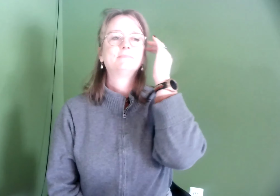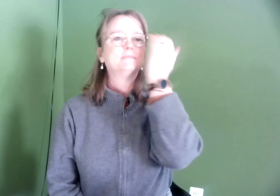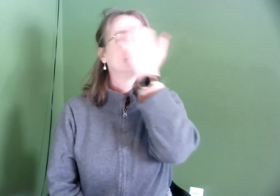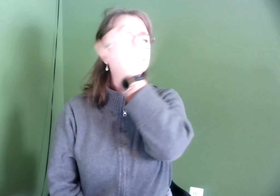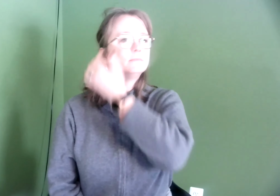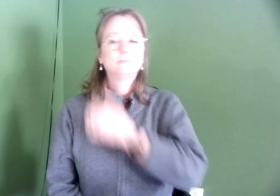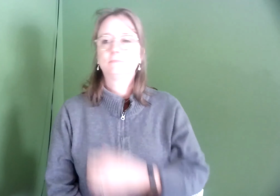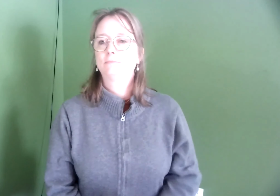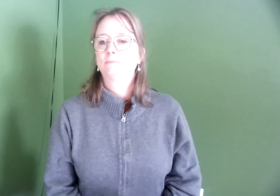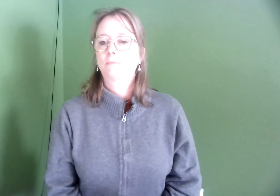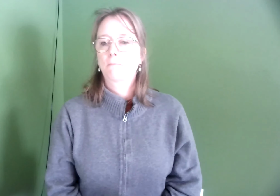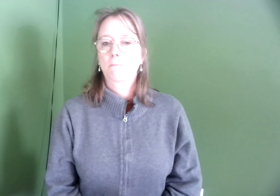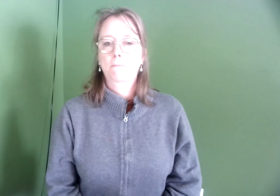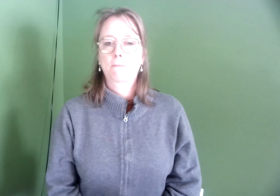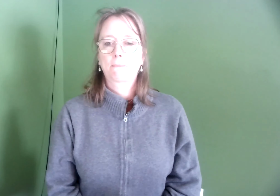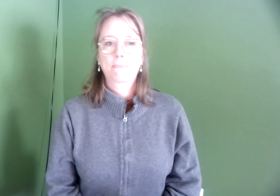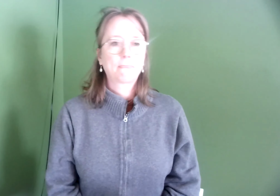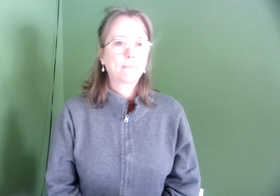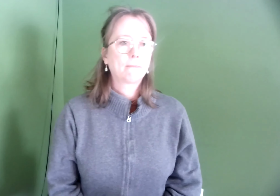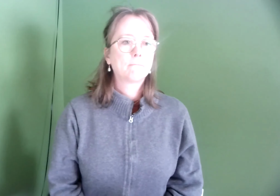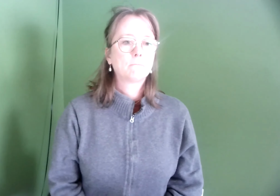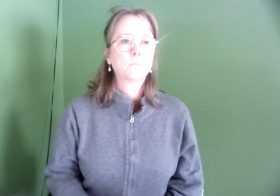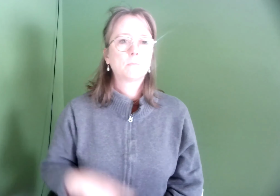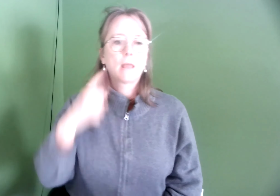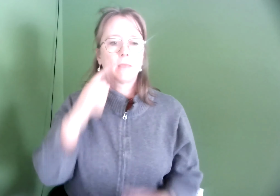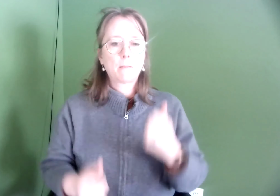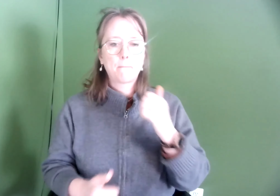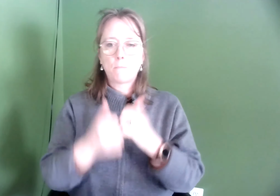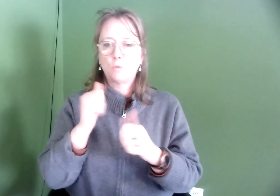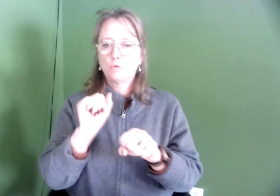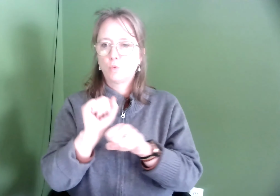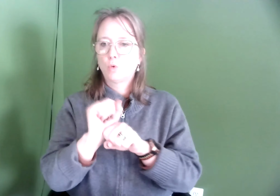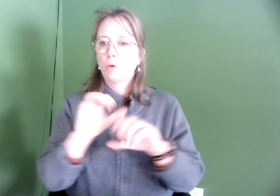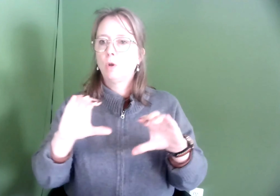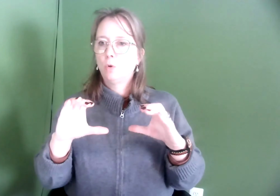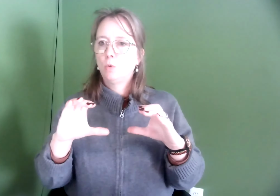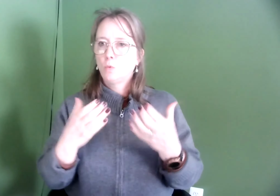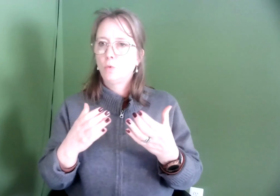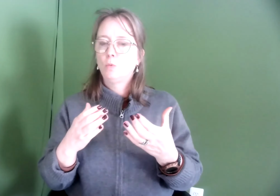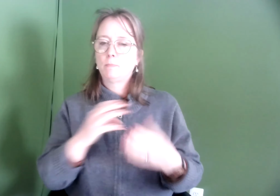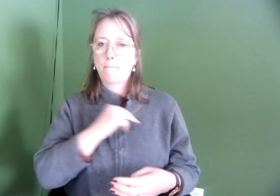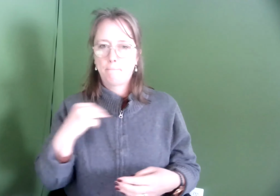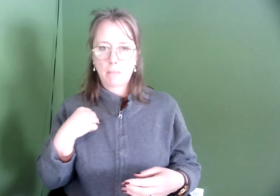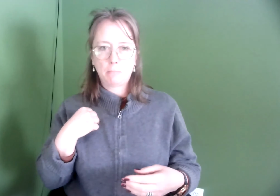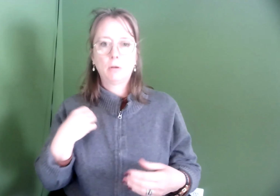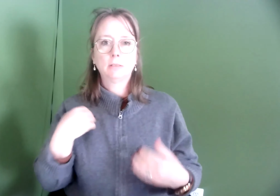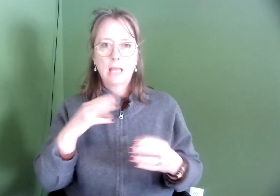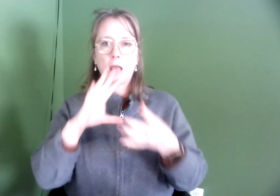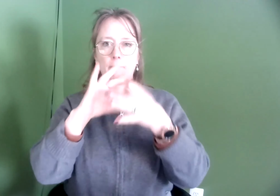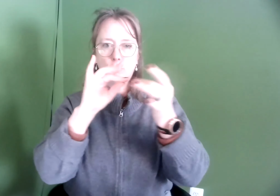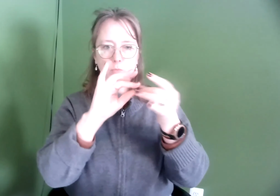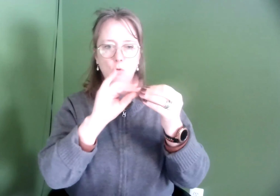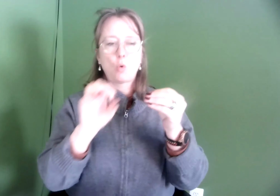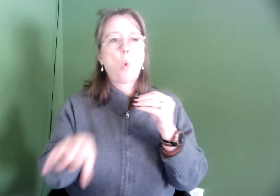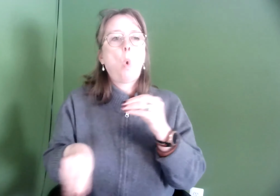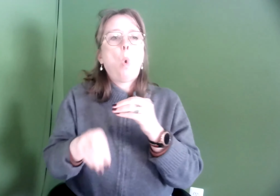I think most working group members have either spoken or have put things in the chat. La